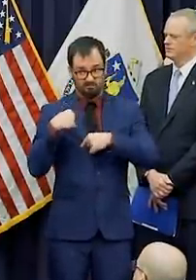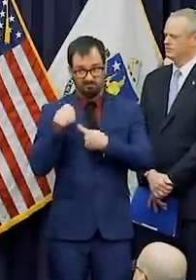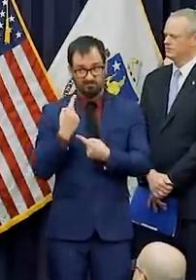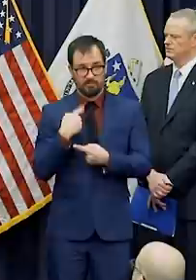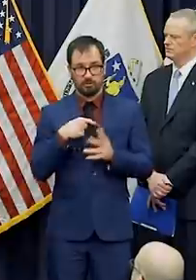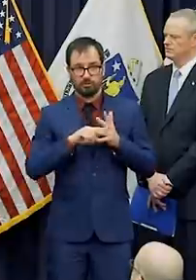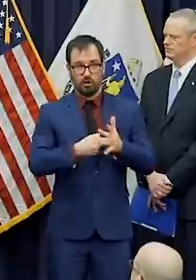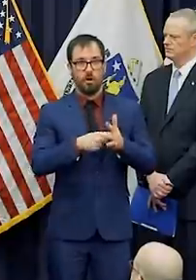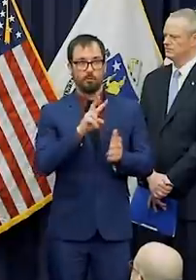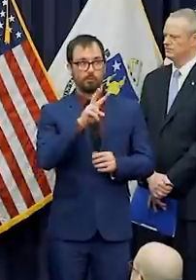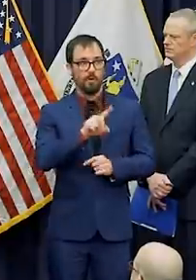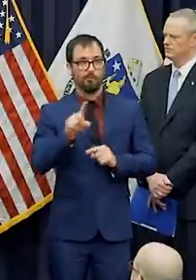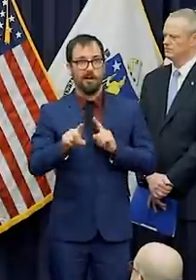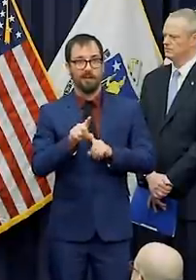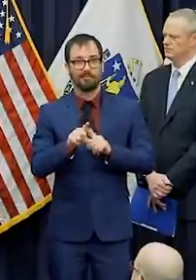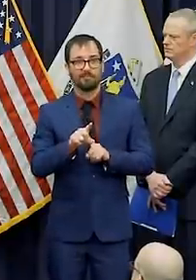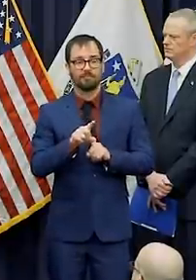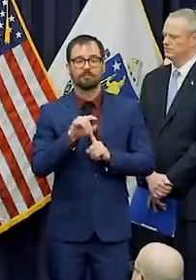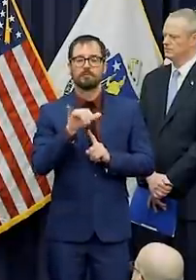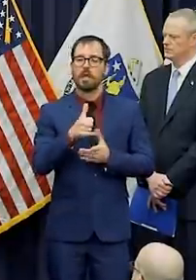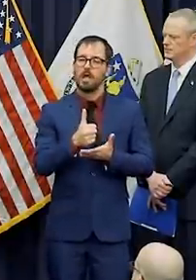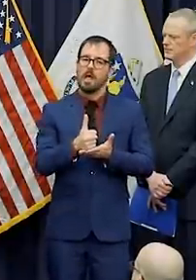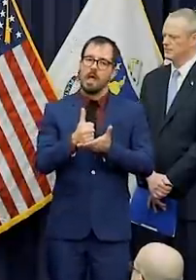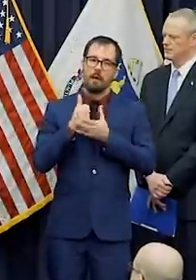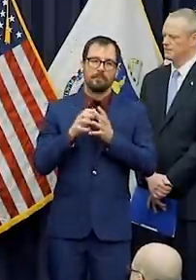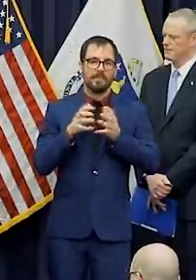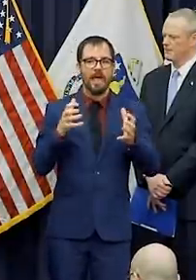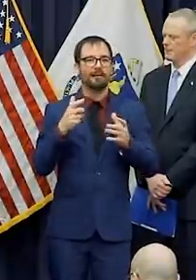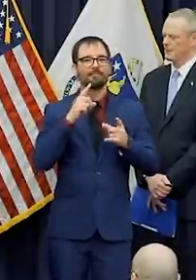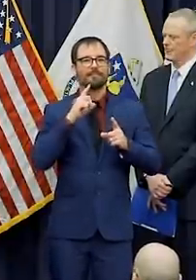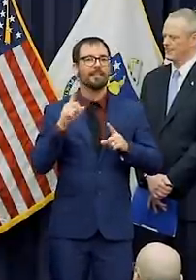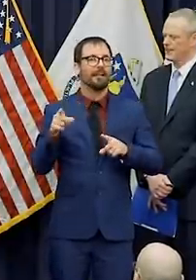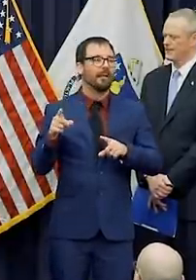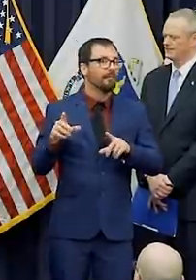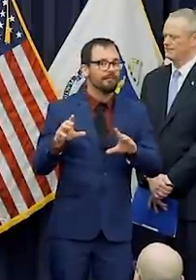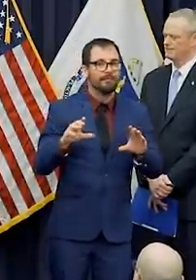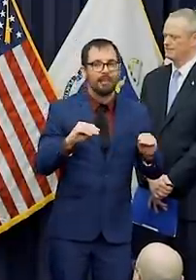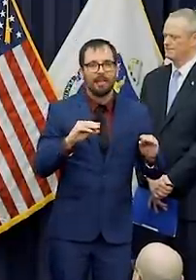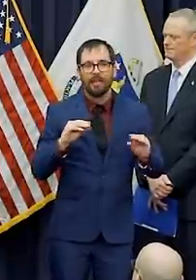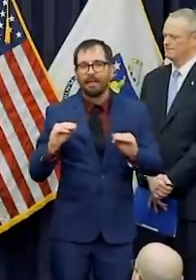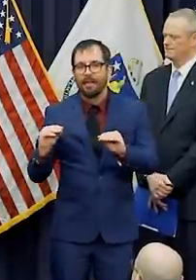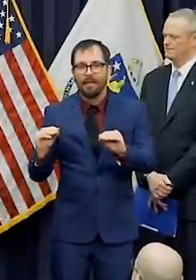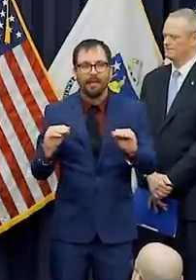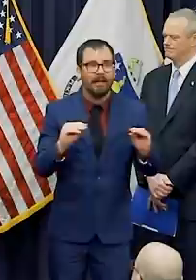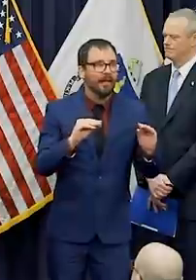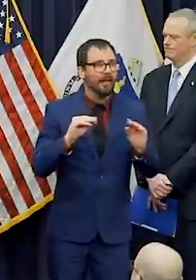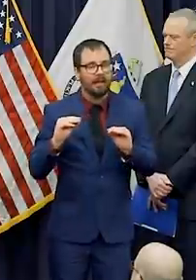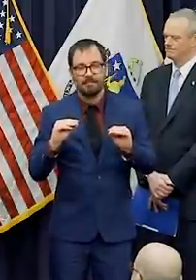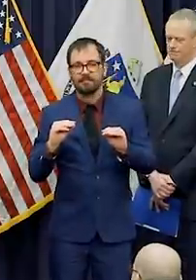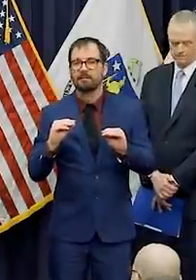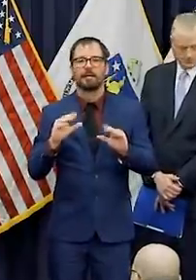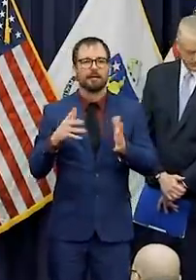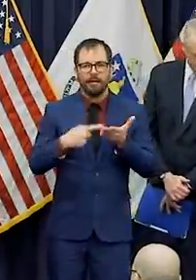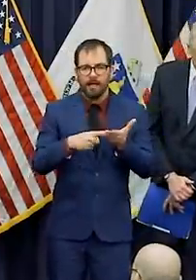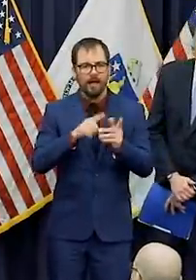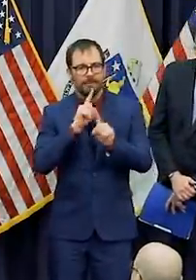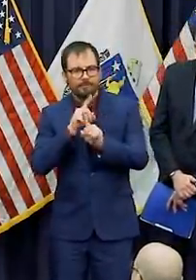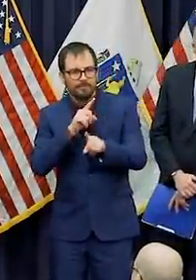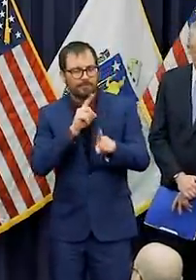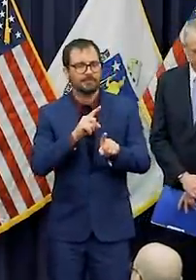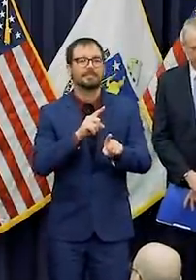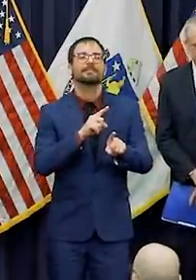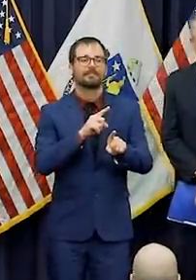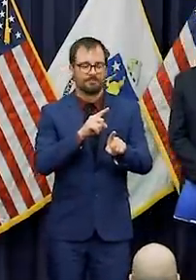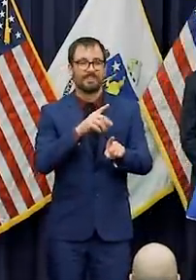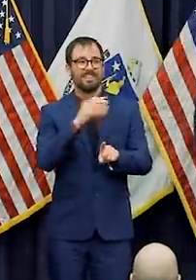non-urgent calls to the state's EPI line, clearing that line for clinical consultations. And with that, I'd like to turn it over to